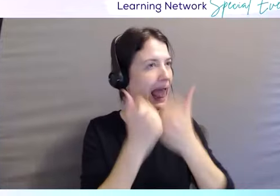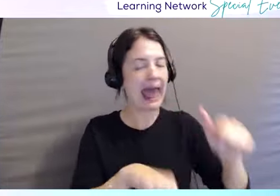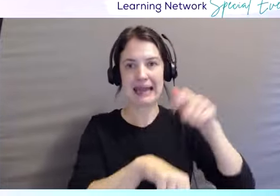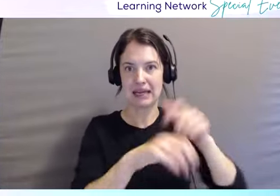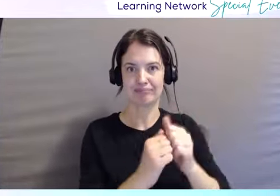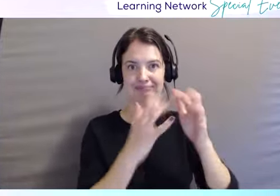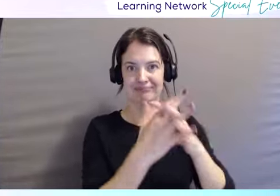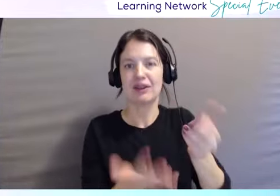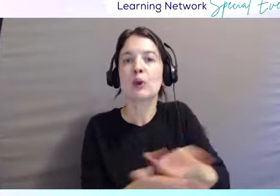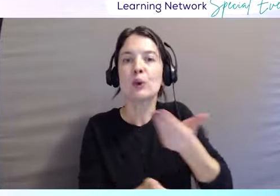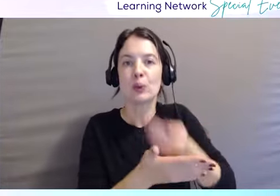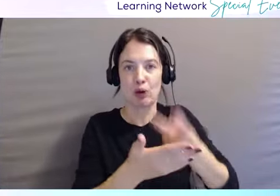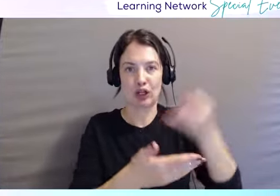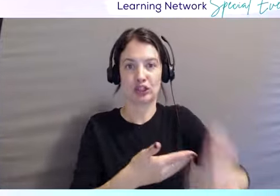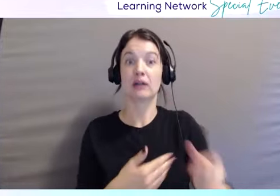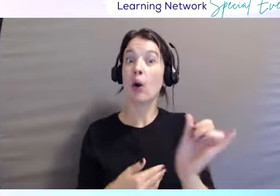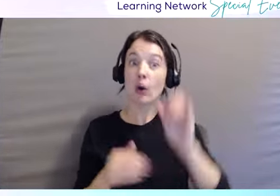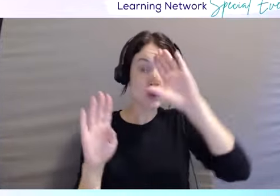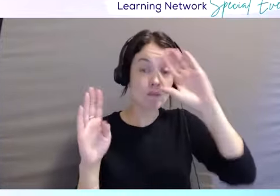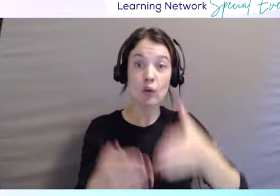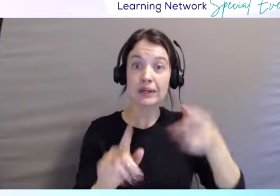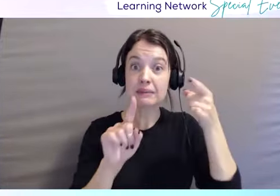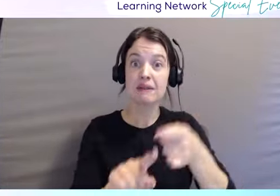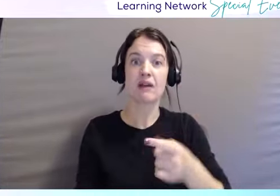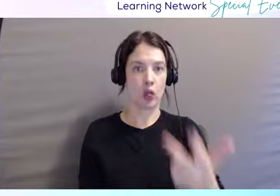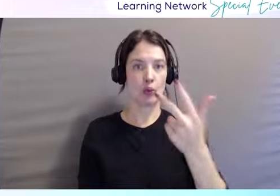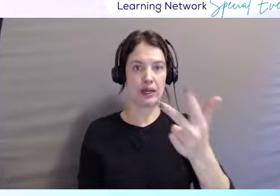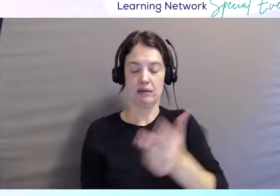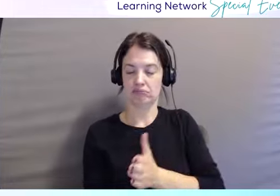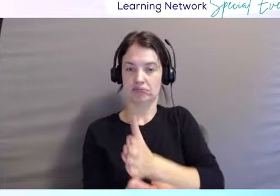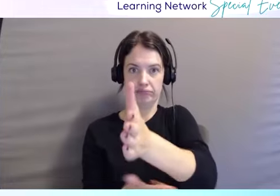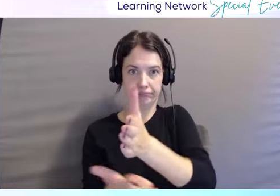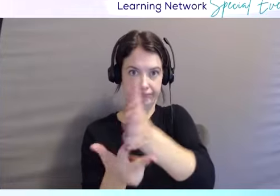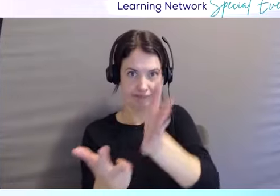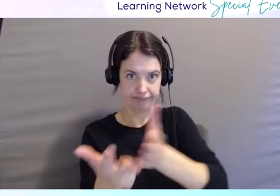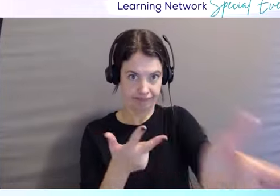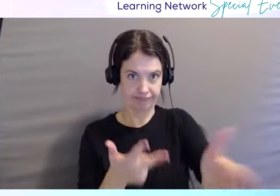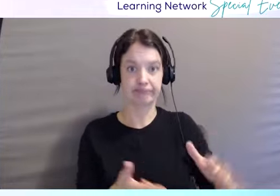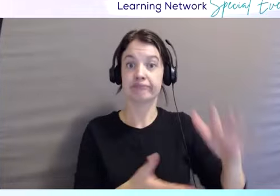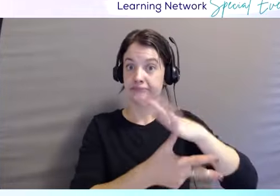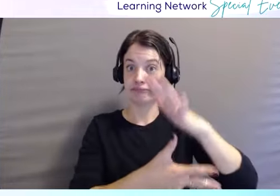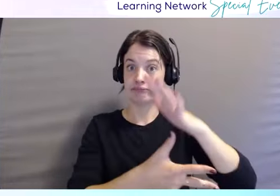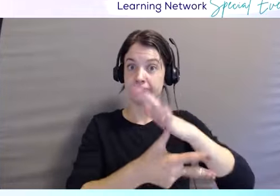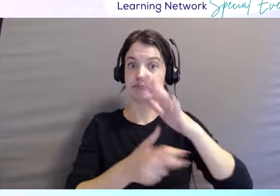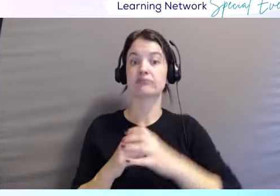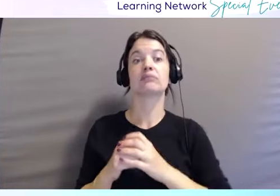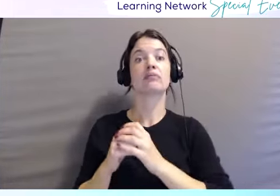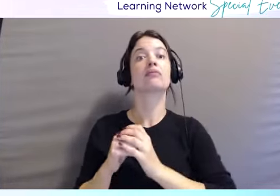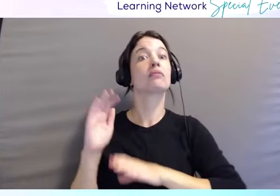also focus quite specifically on these three streams of work. We build sex and gender science, and you will hear